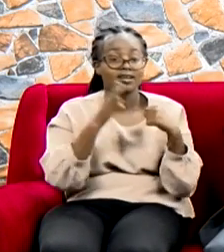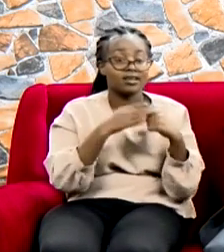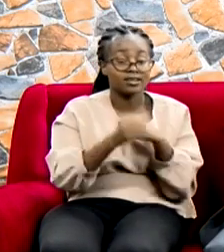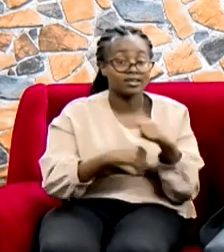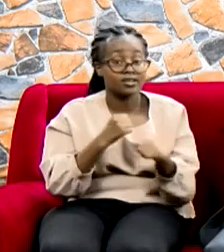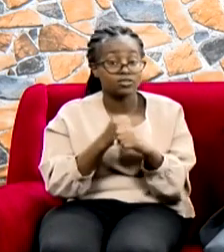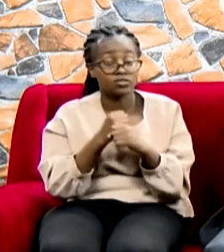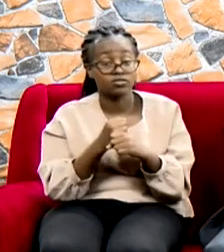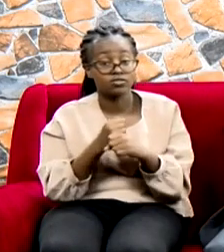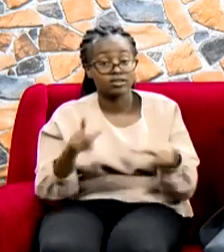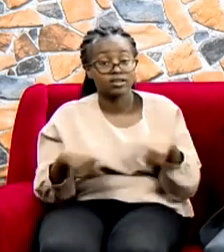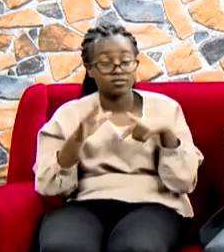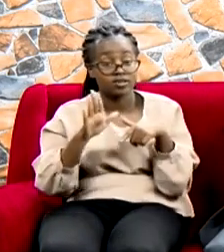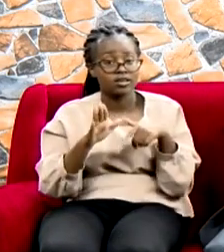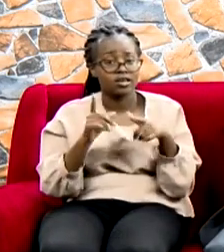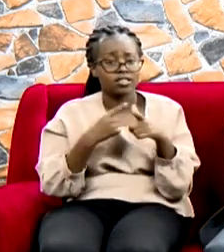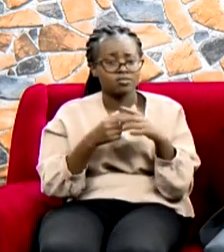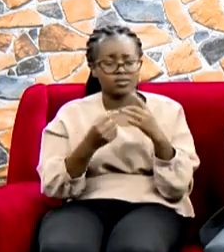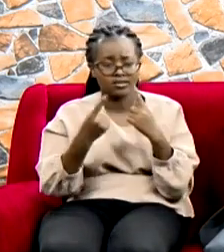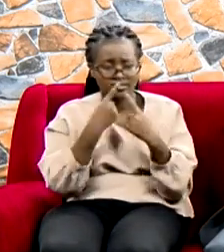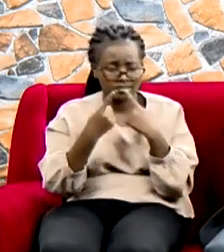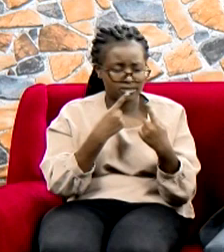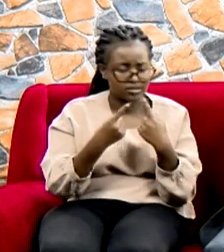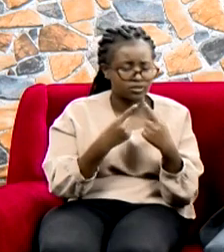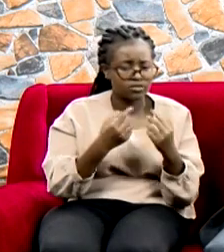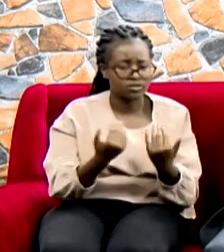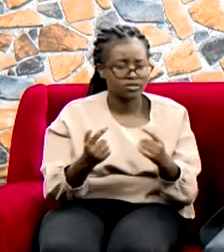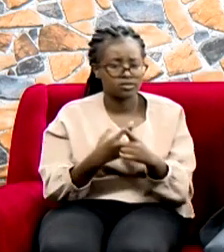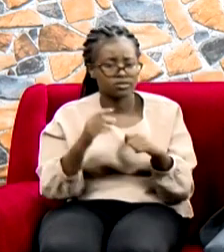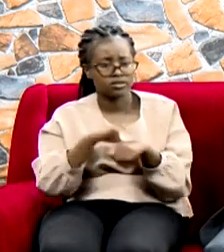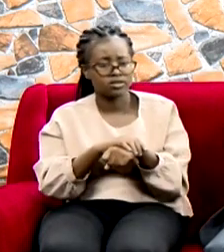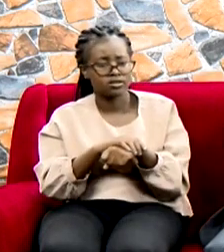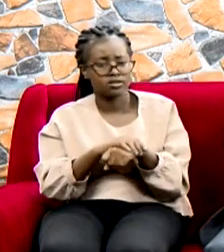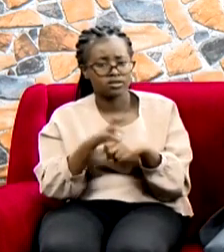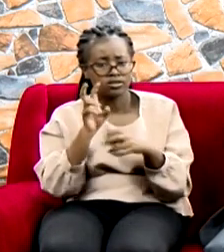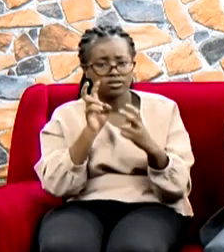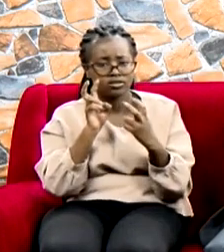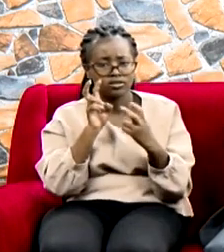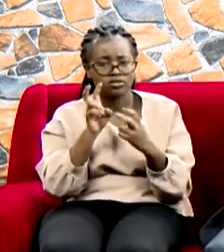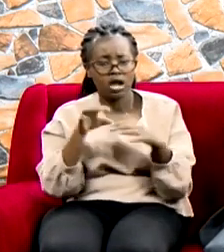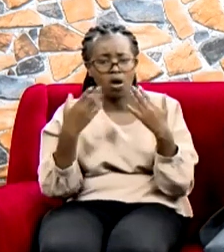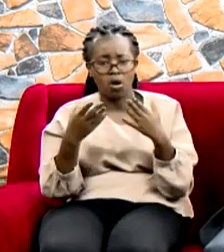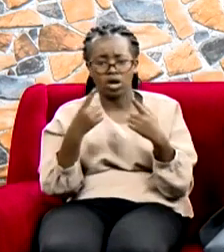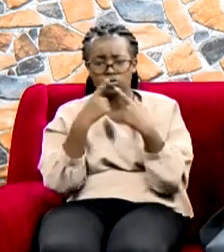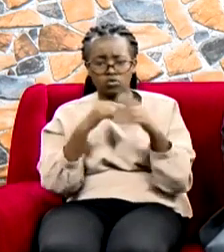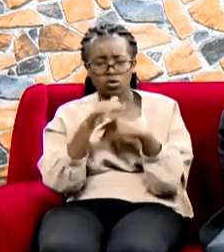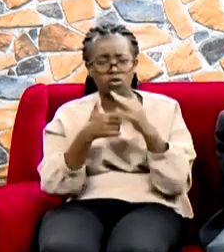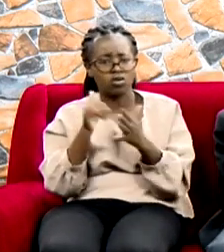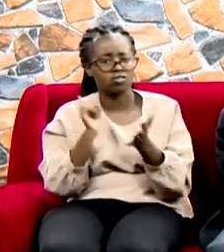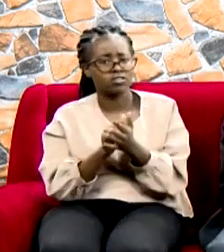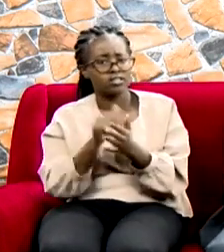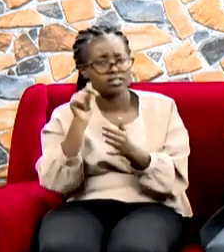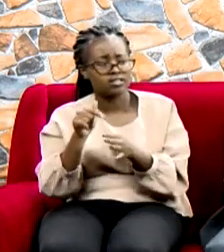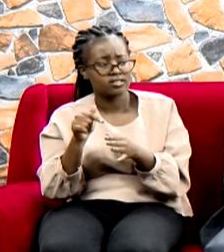life. So when I'm out in the street and I'm interacting with a child, I find myself guessing like, how can you talk all of that? Like